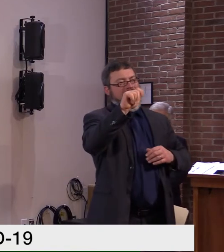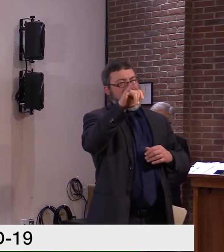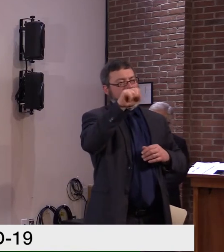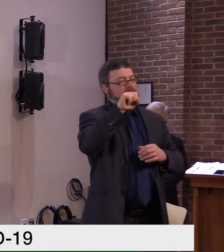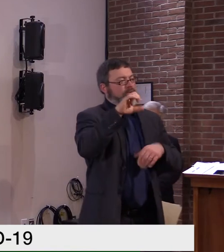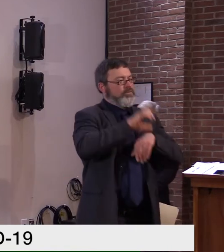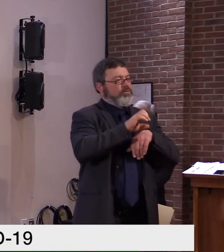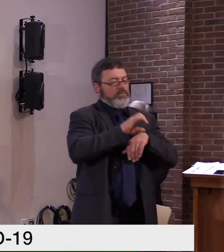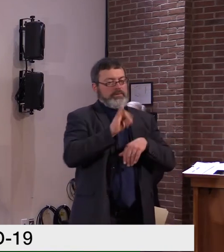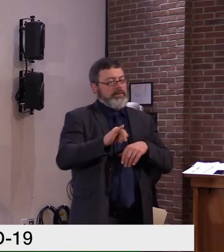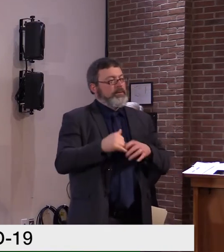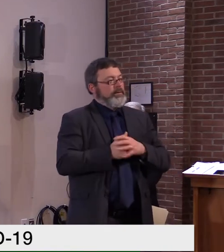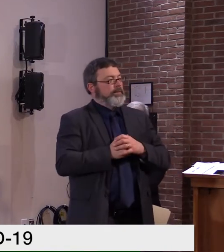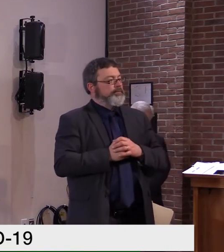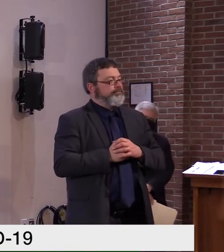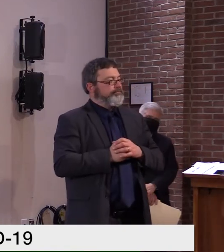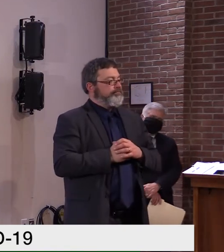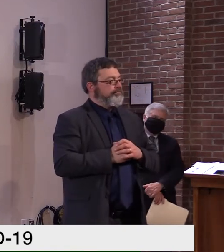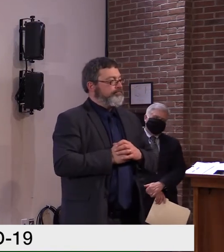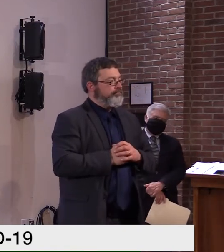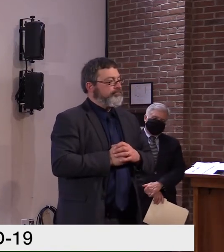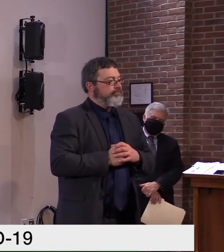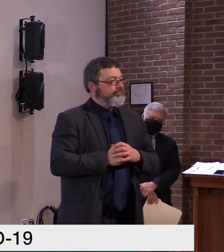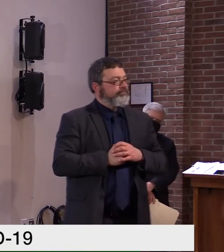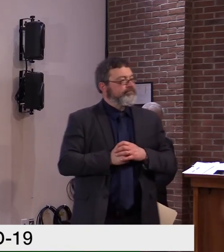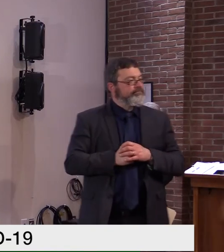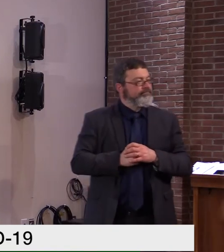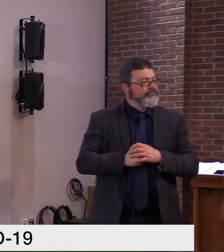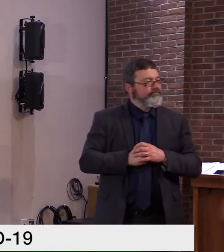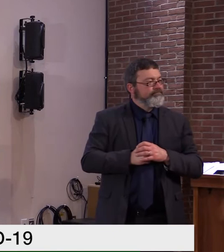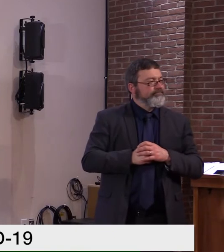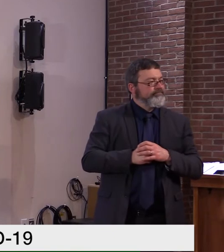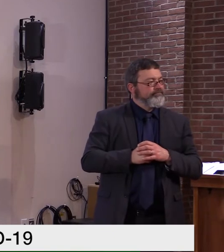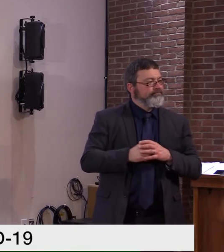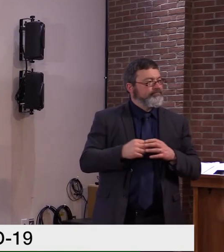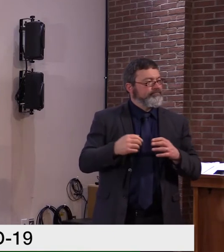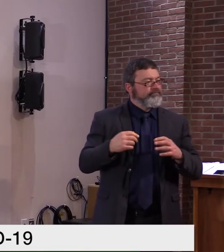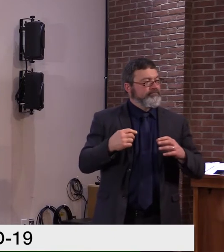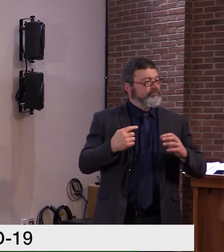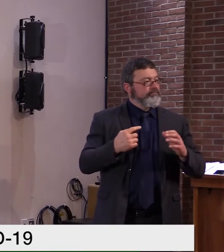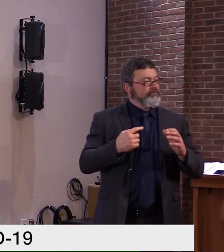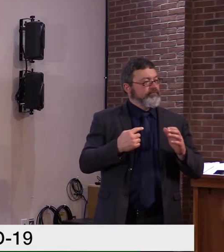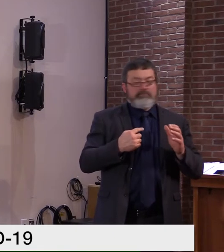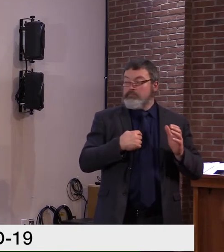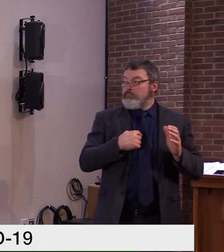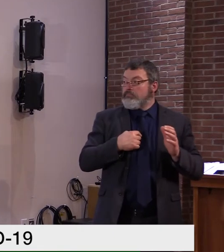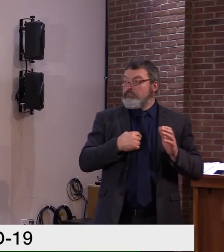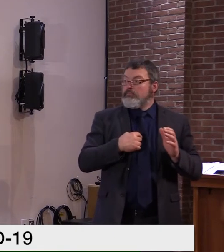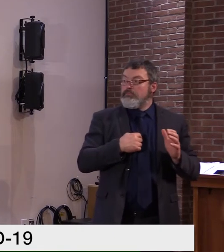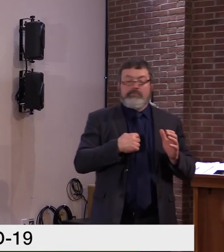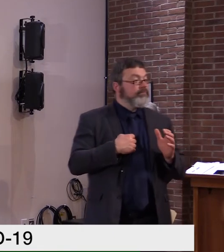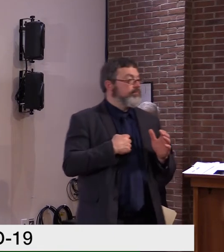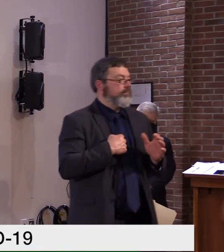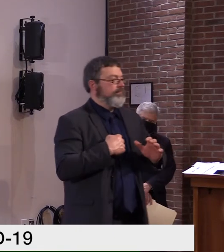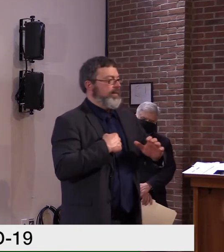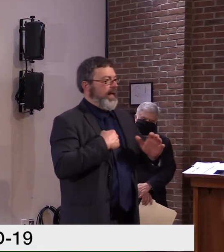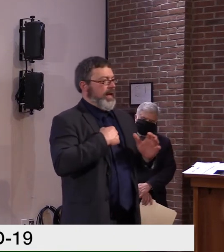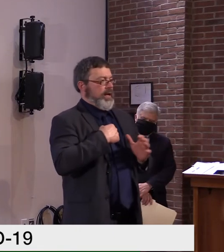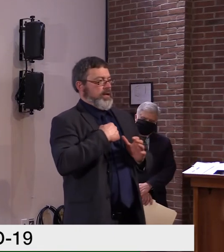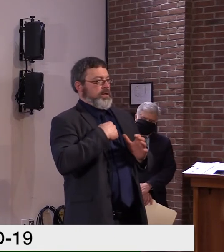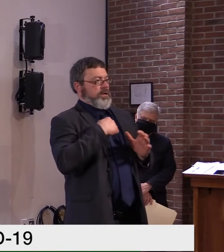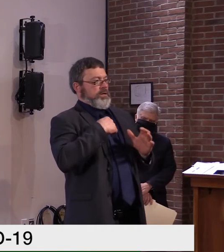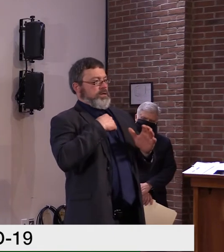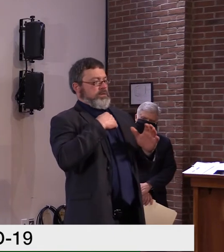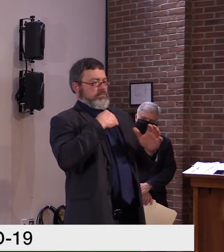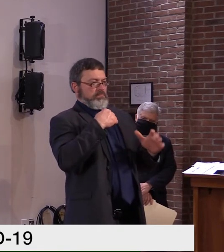Yeah, understood. Well, I'm assuming that you folks have heard the pastor's concerns that the alert